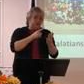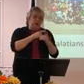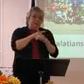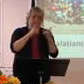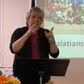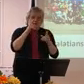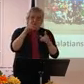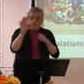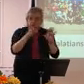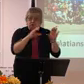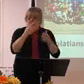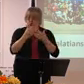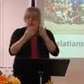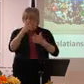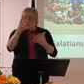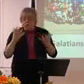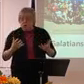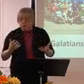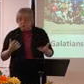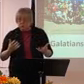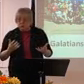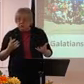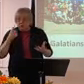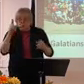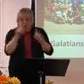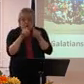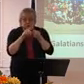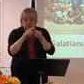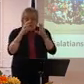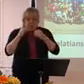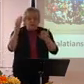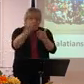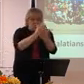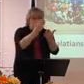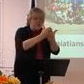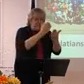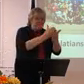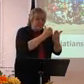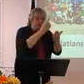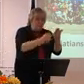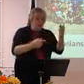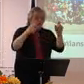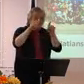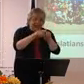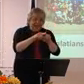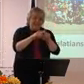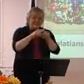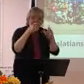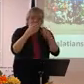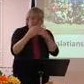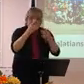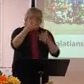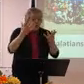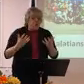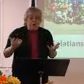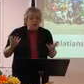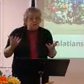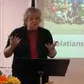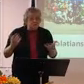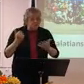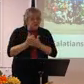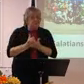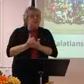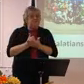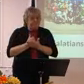But if you do whatever you want, you're also going to reap the consequences of doing whatever you want.